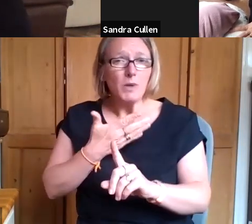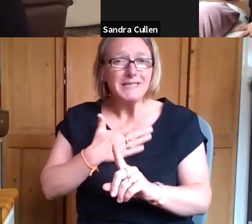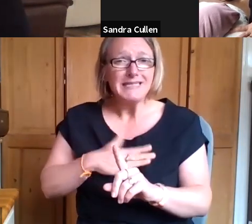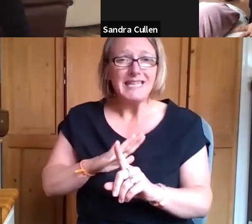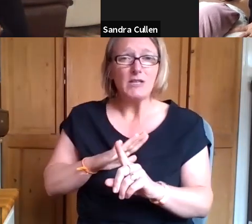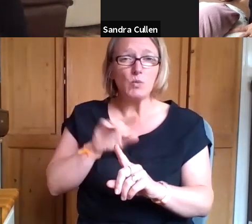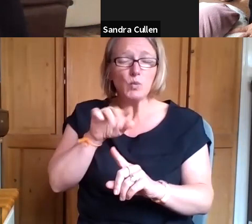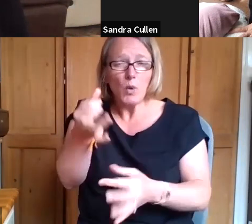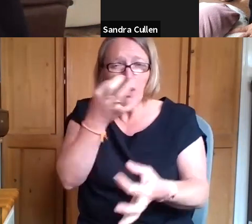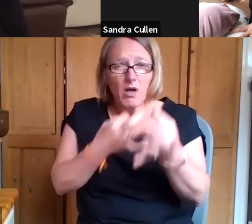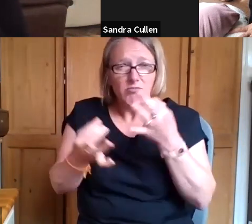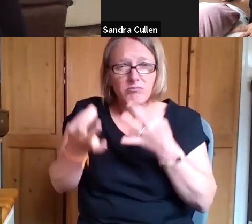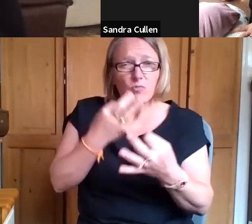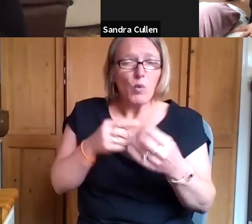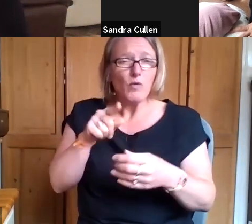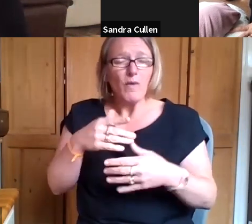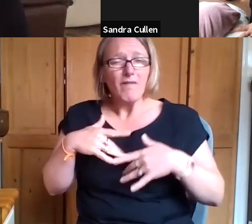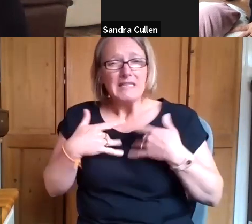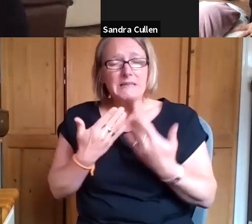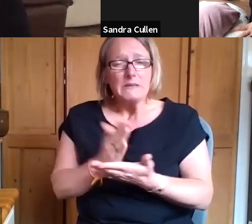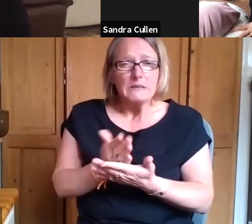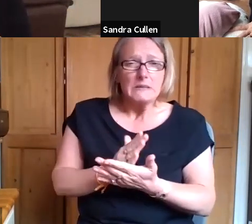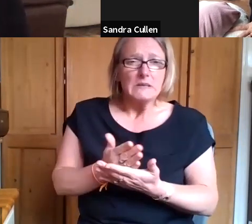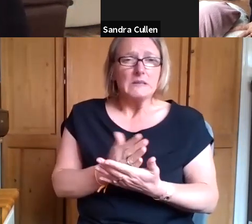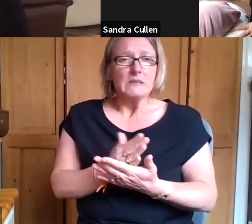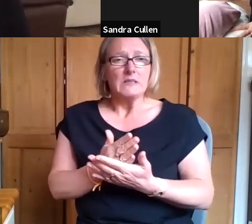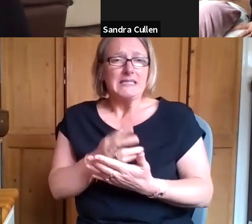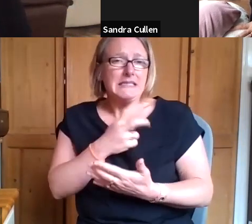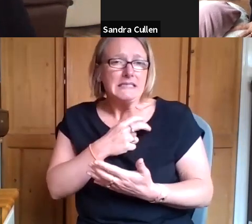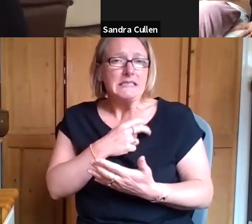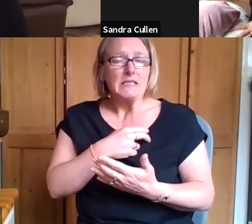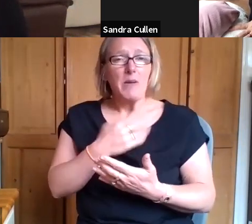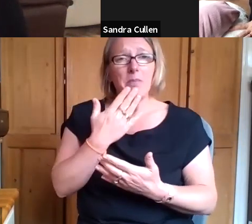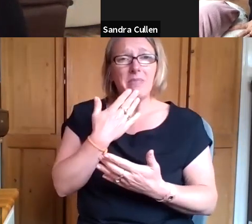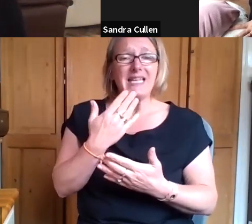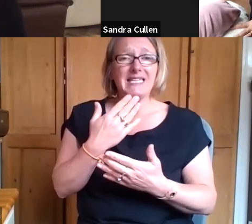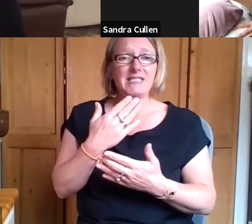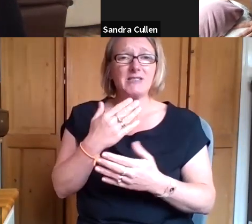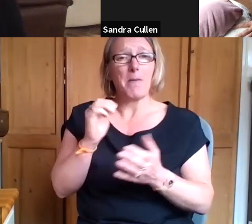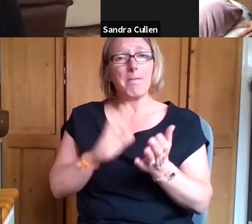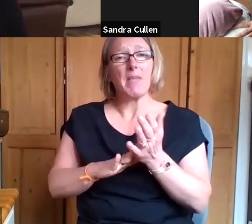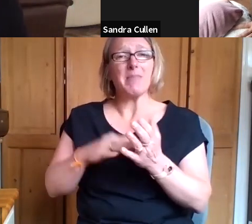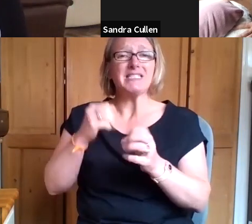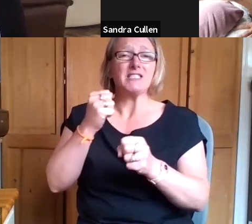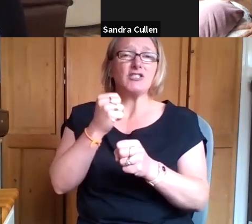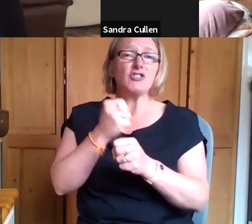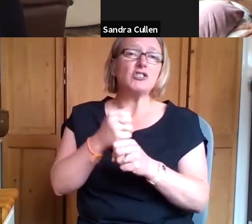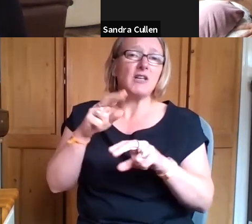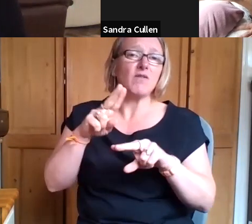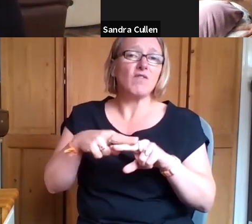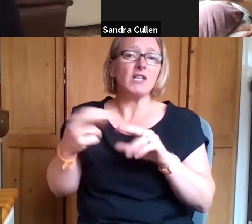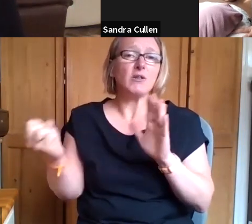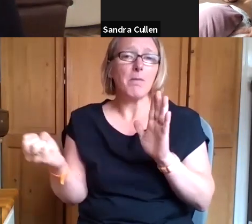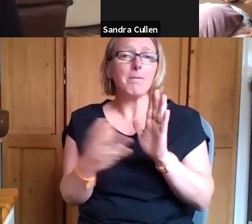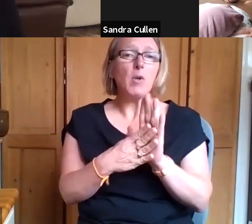questions, if you're having a wobble, if you're finding it really difficult, please do post in Mommy's Gin Fund, because we are here to support you.